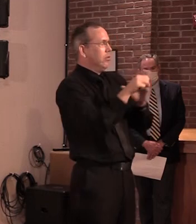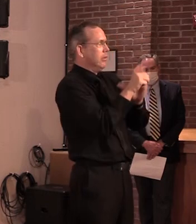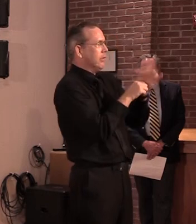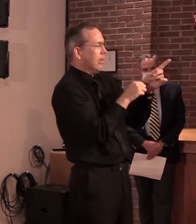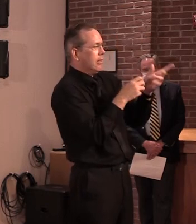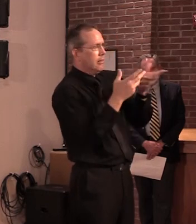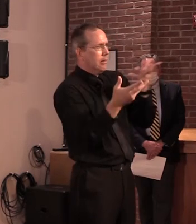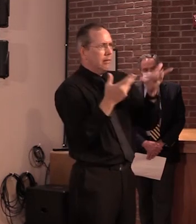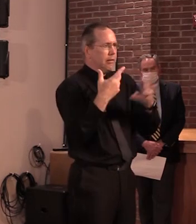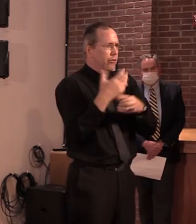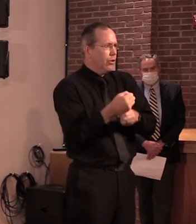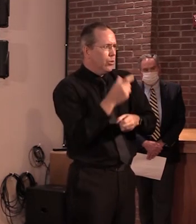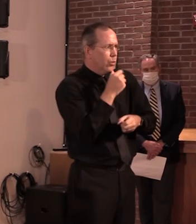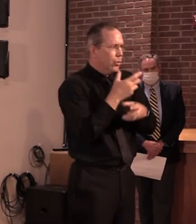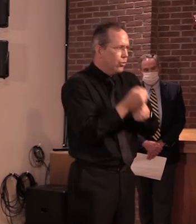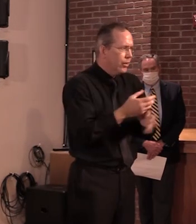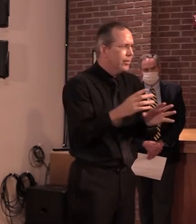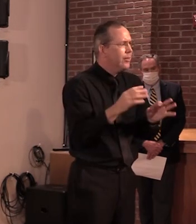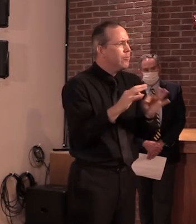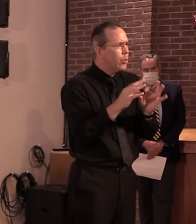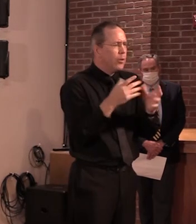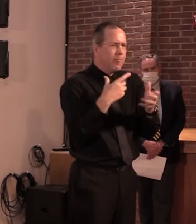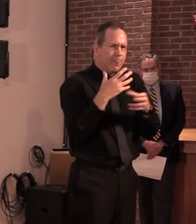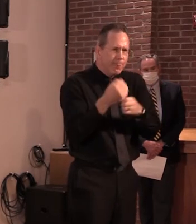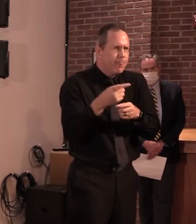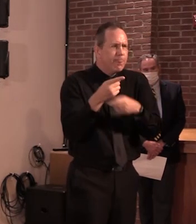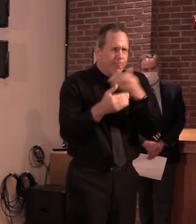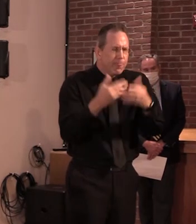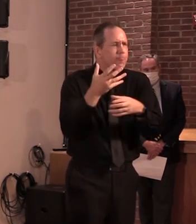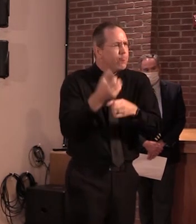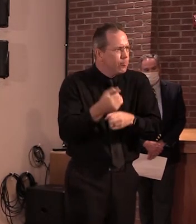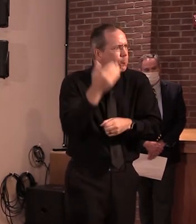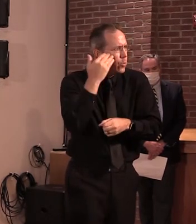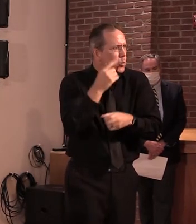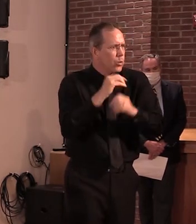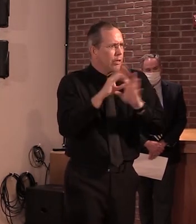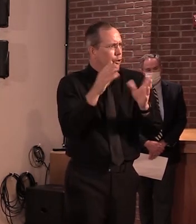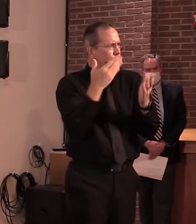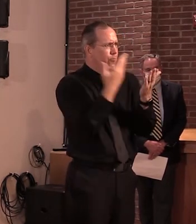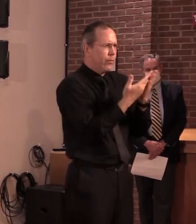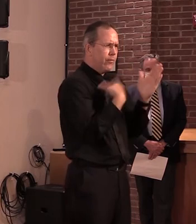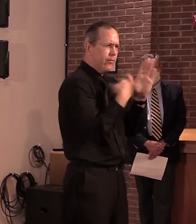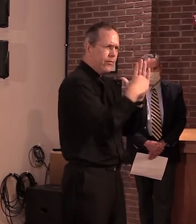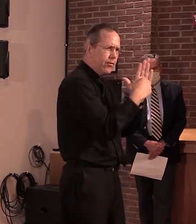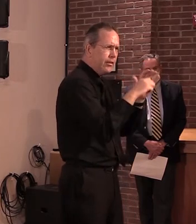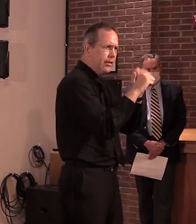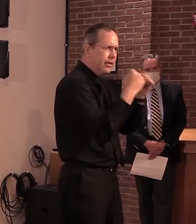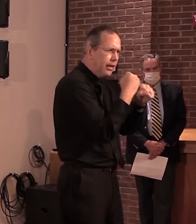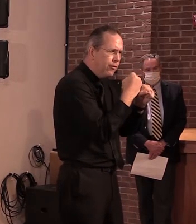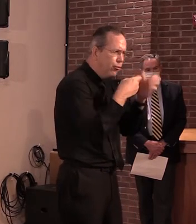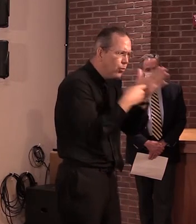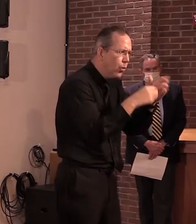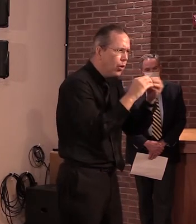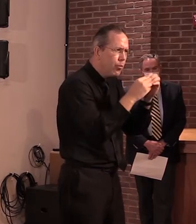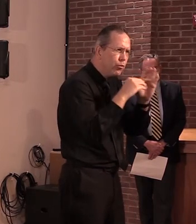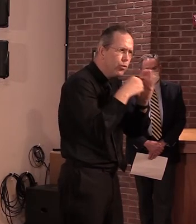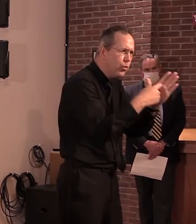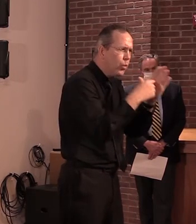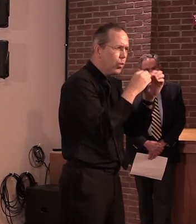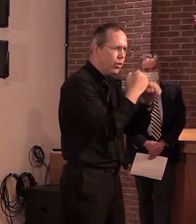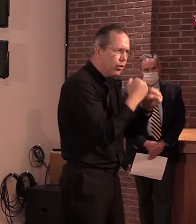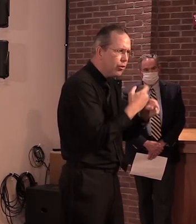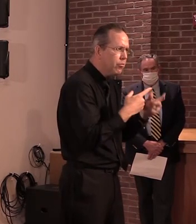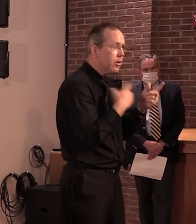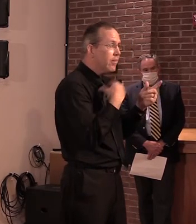instruction. And I can assure you, if necessary, we will not hesitate to act to protect our students and school